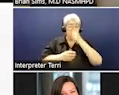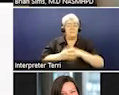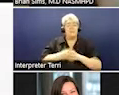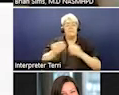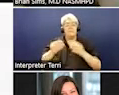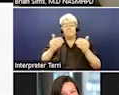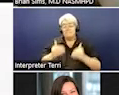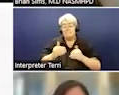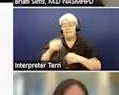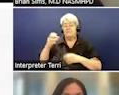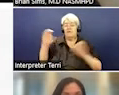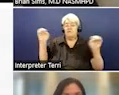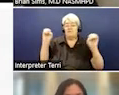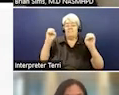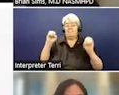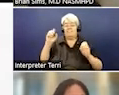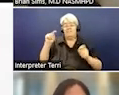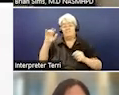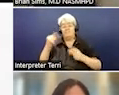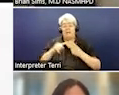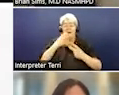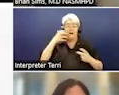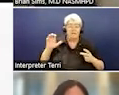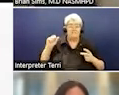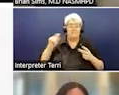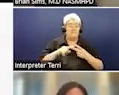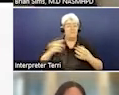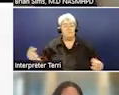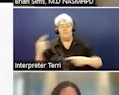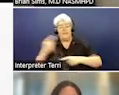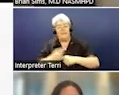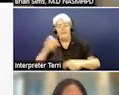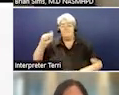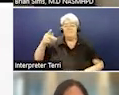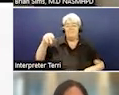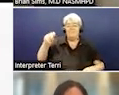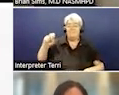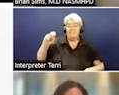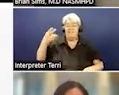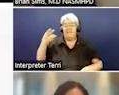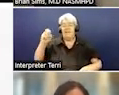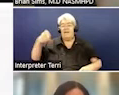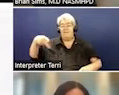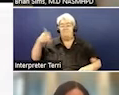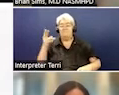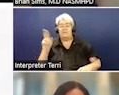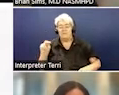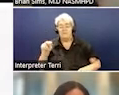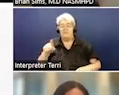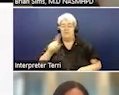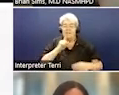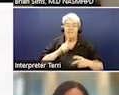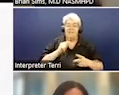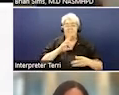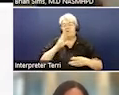to our Crisis Trivia Hot Seat. And today we have Stephanie Hepburn, who has agreed to be part of